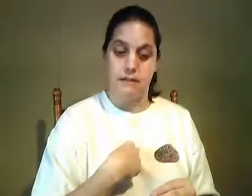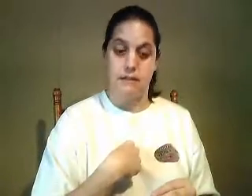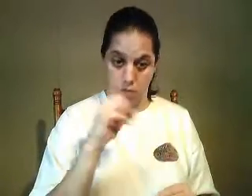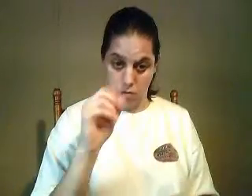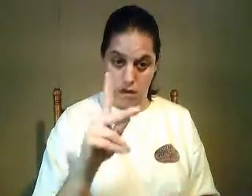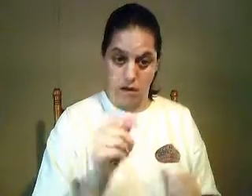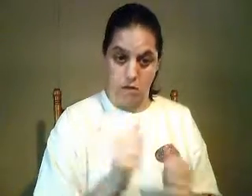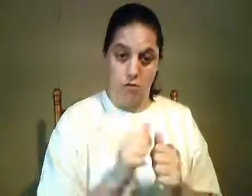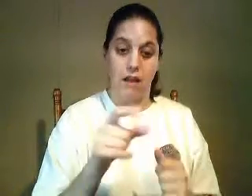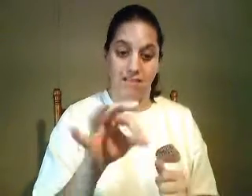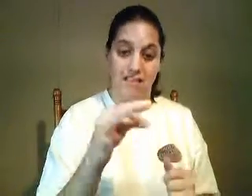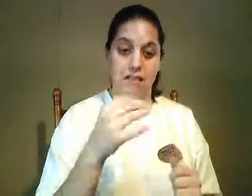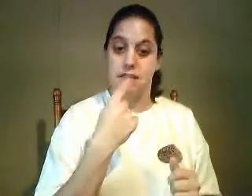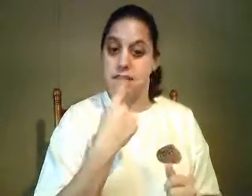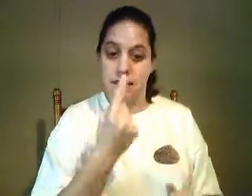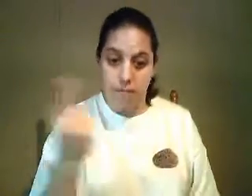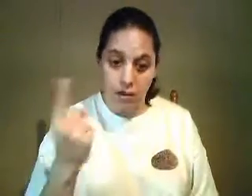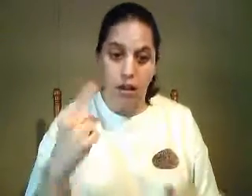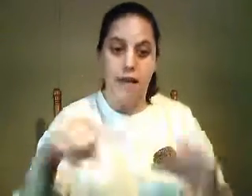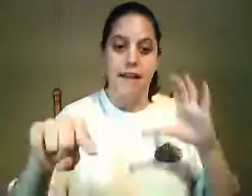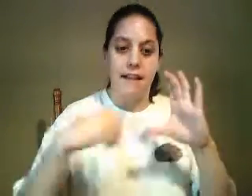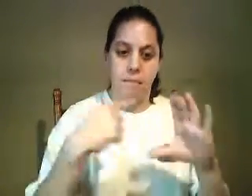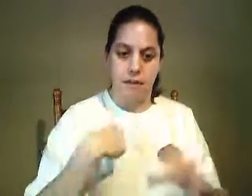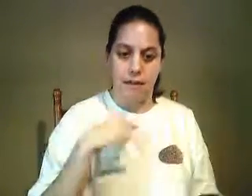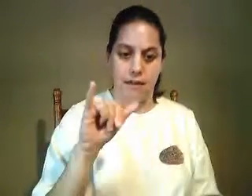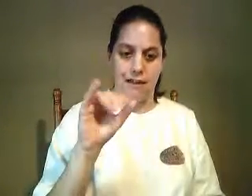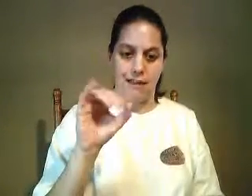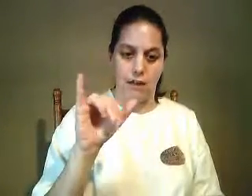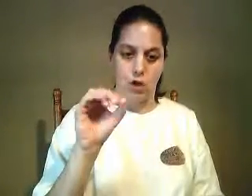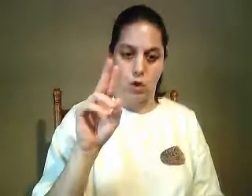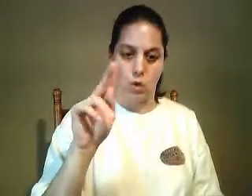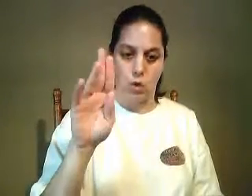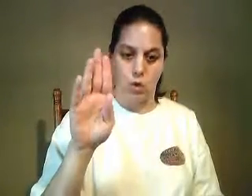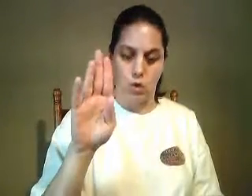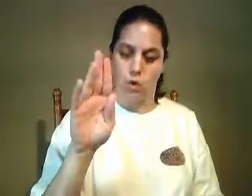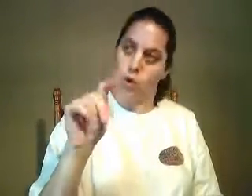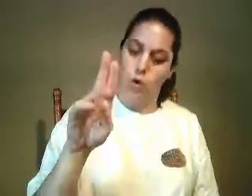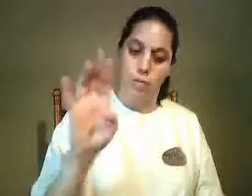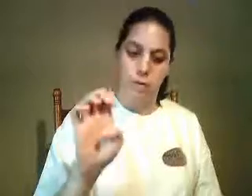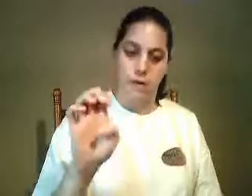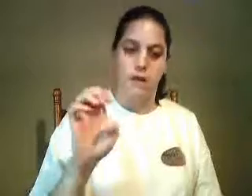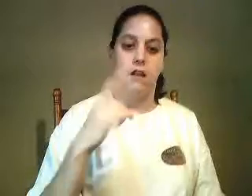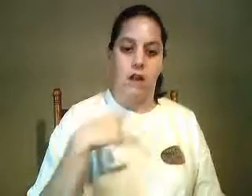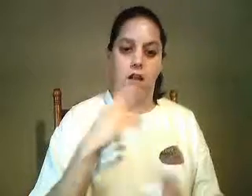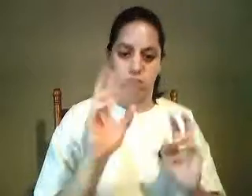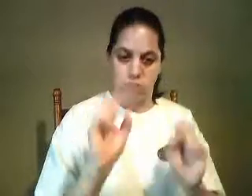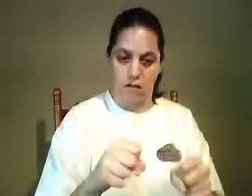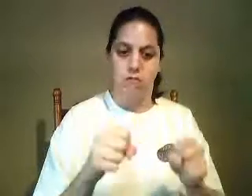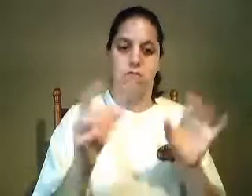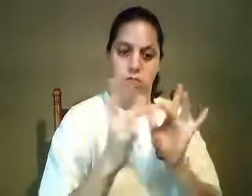Now, that's a thought. Turtle, I didn't solve the fault. Really? Hmm.